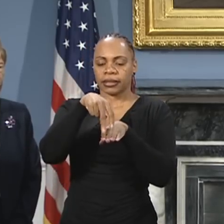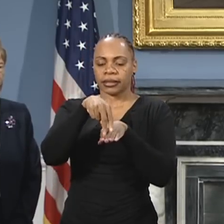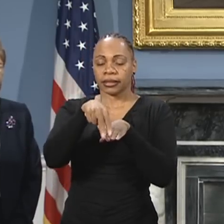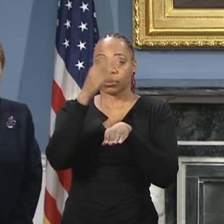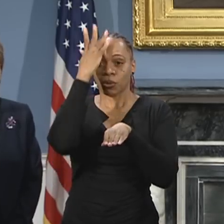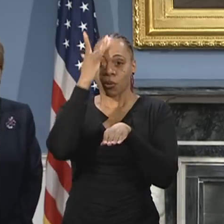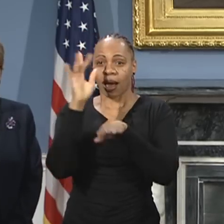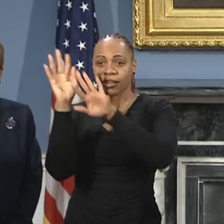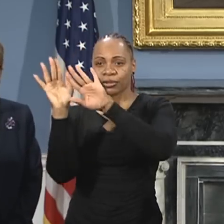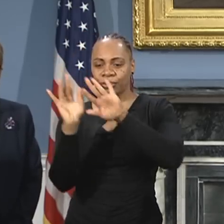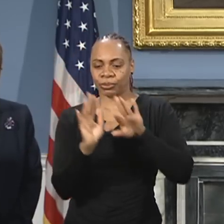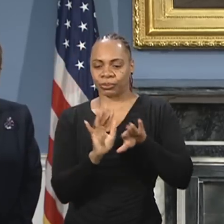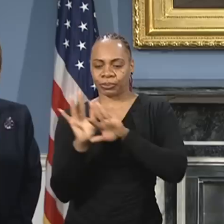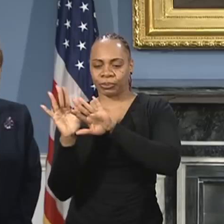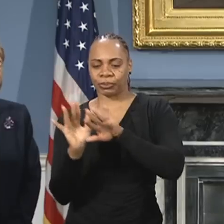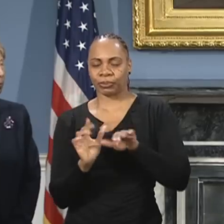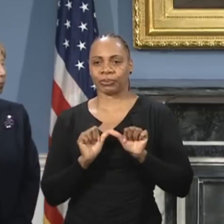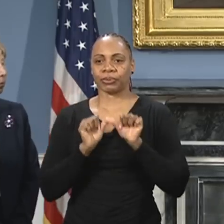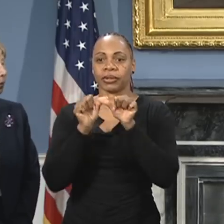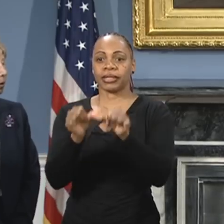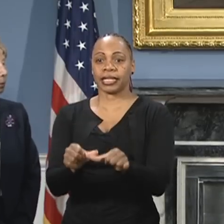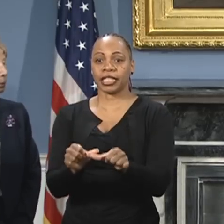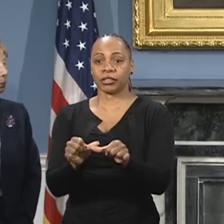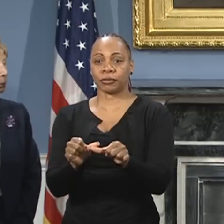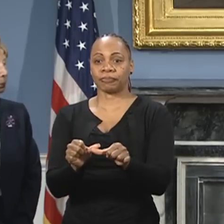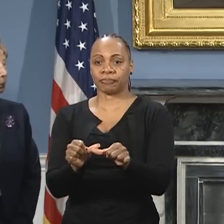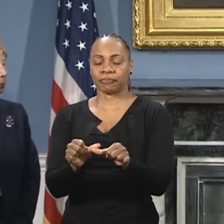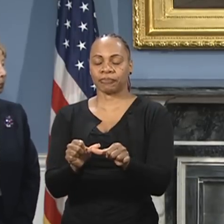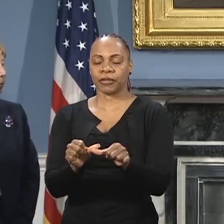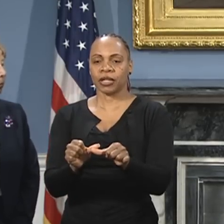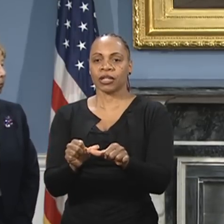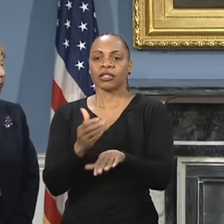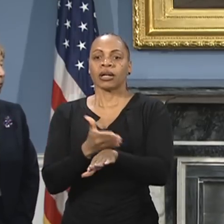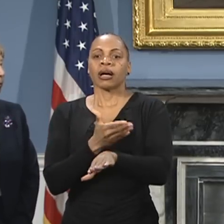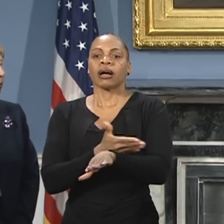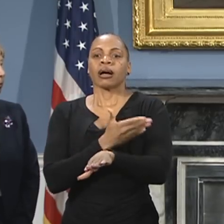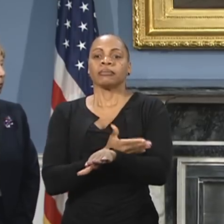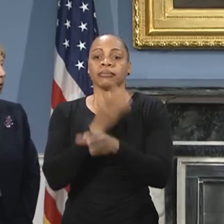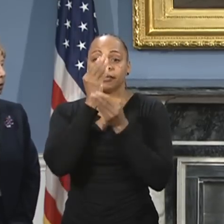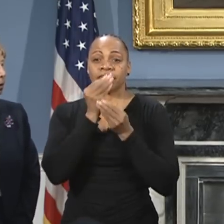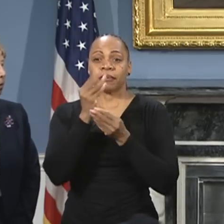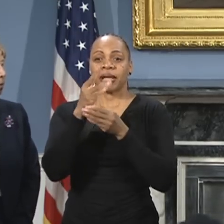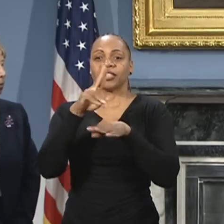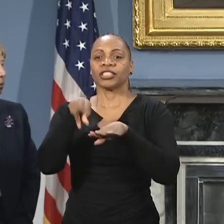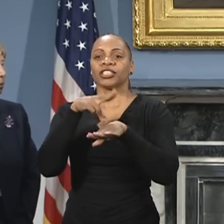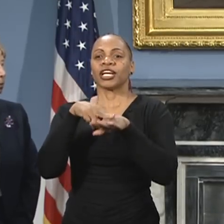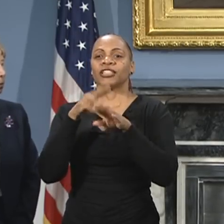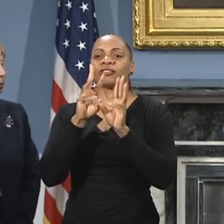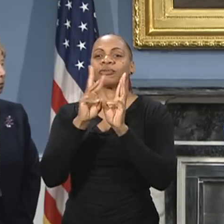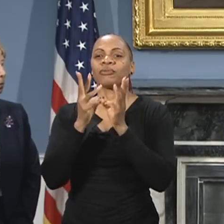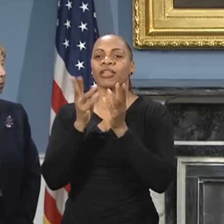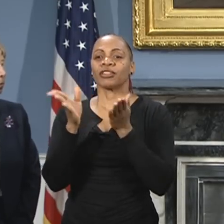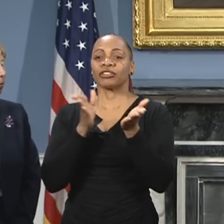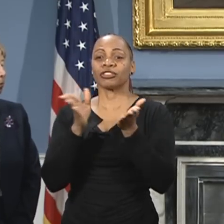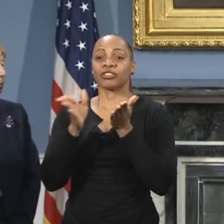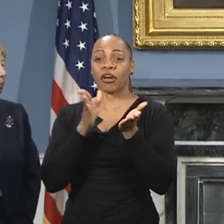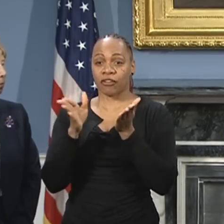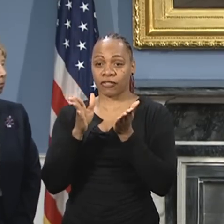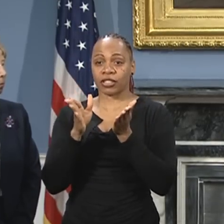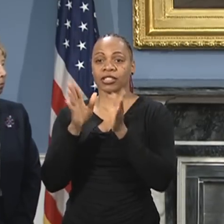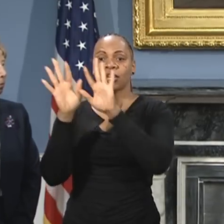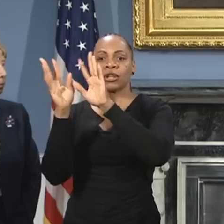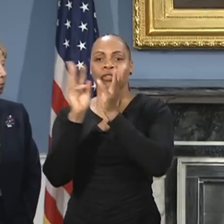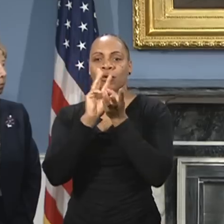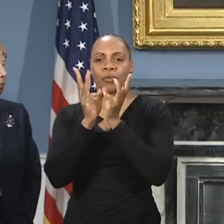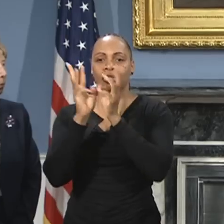snow. Now, here's the update we have from the National Weather Service. Winter storm warning is in effect.